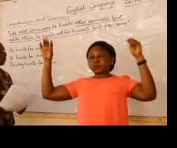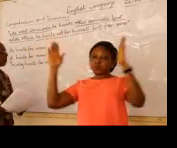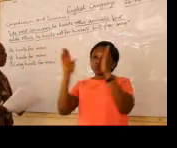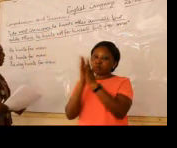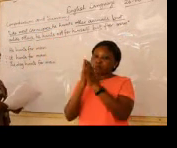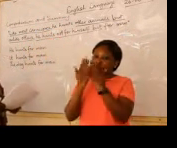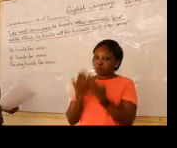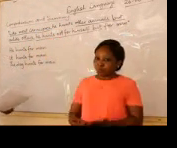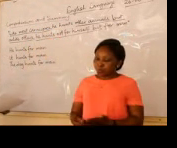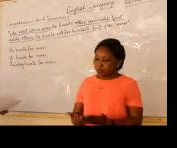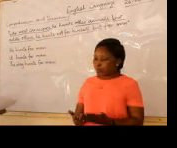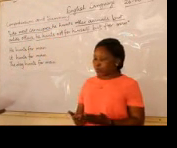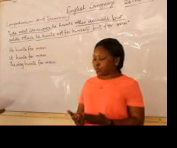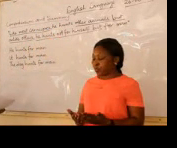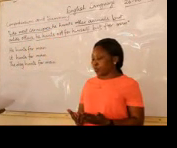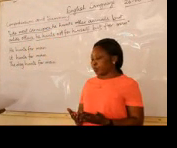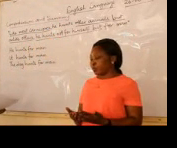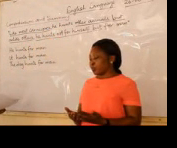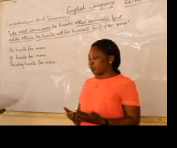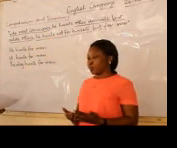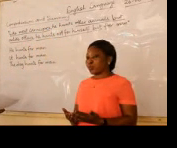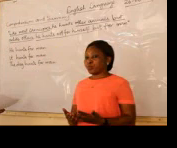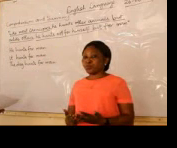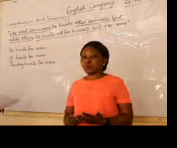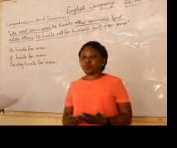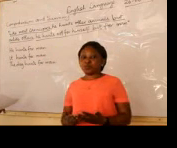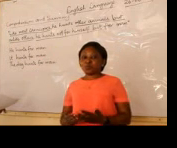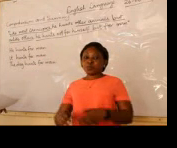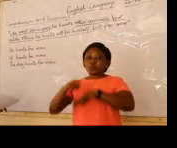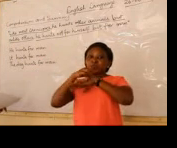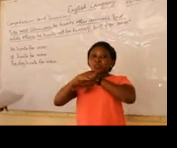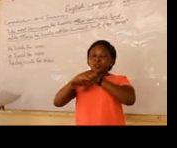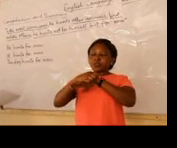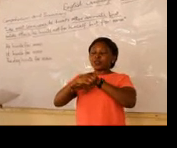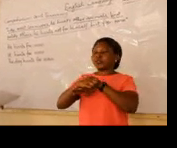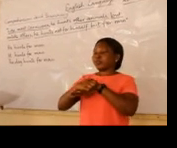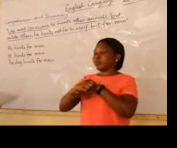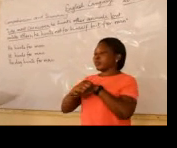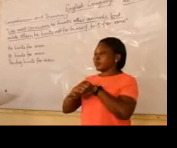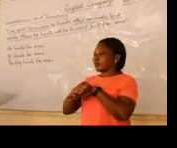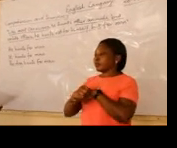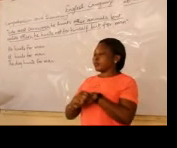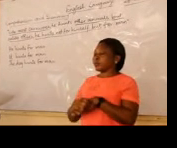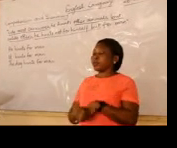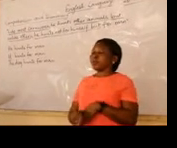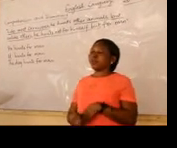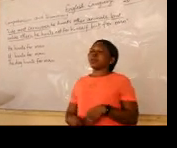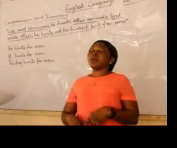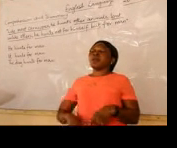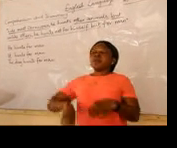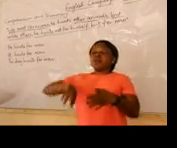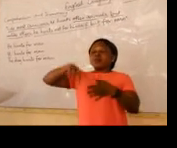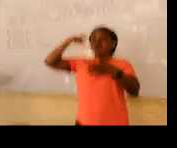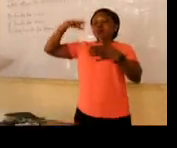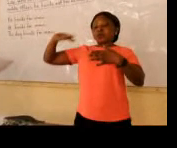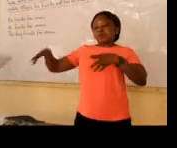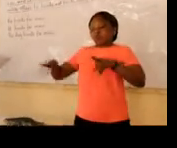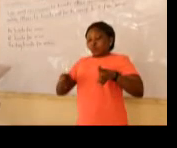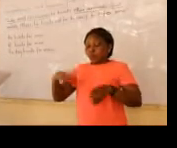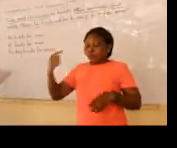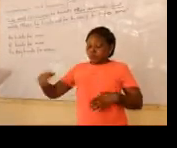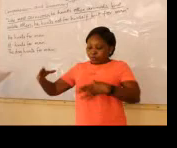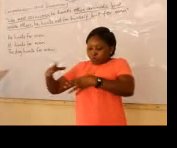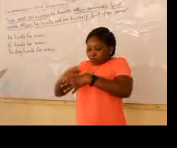32 of Oxford English course, do the summary